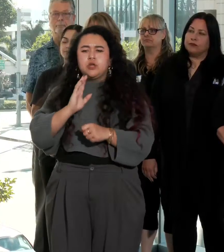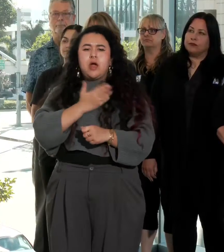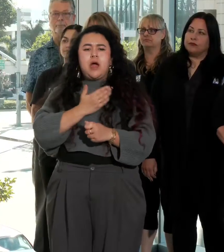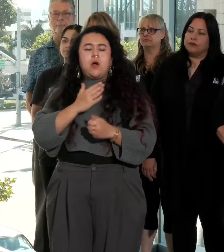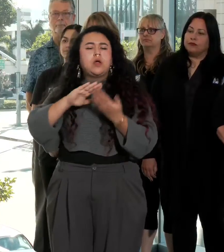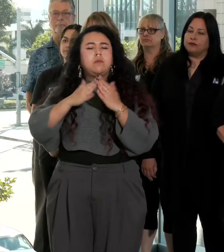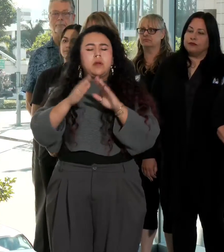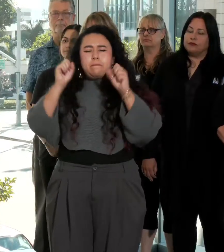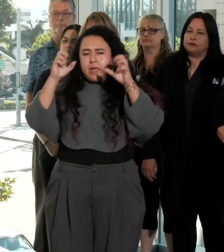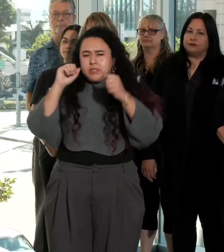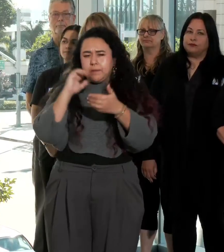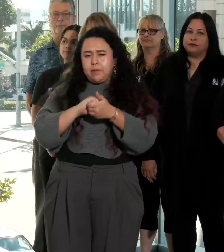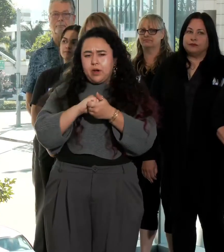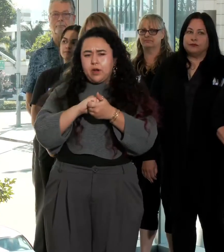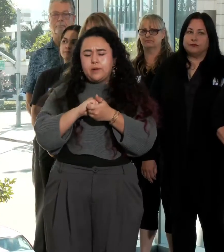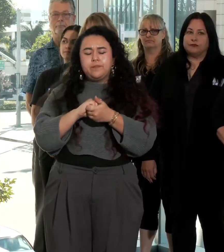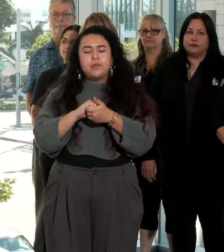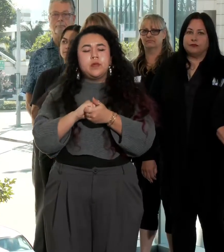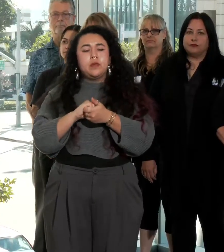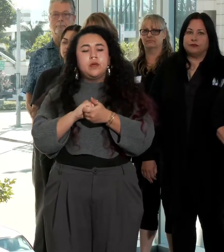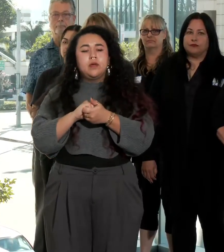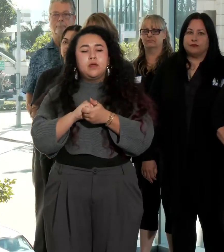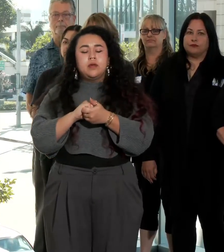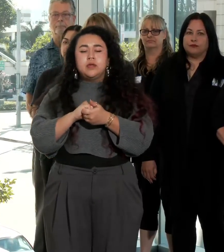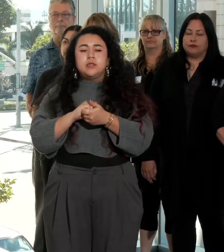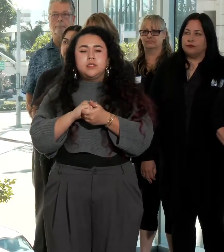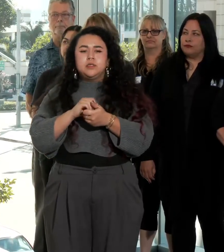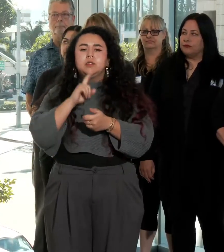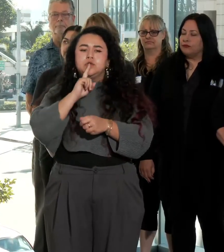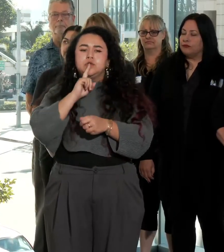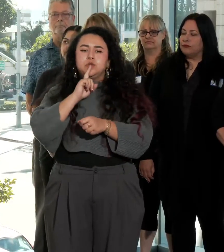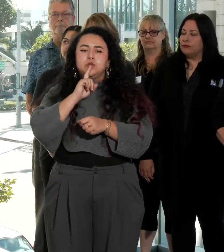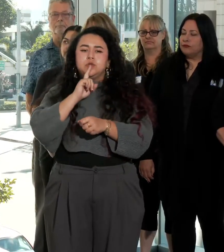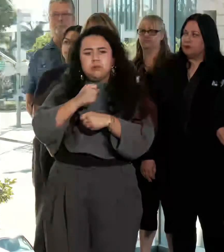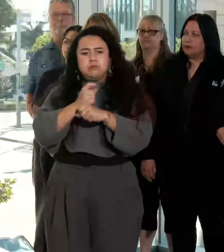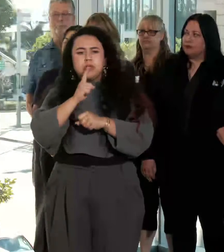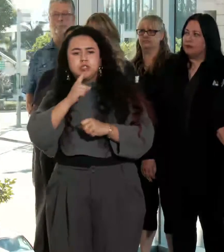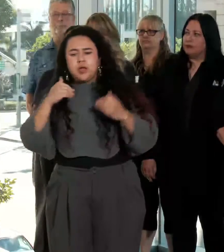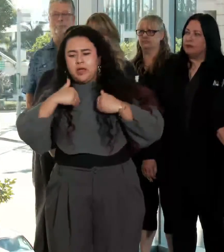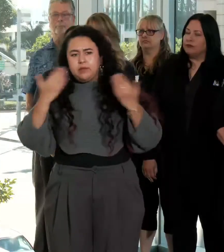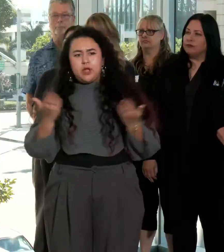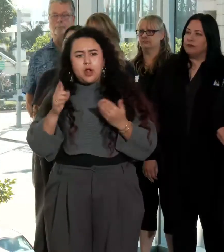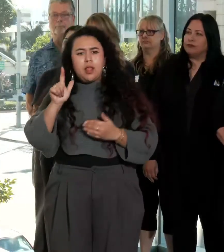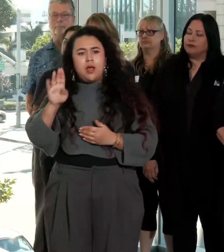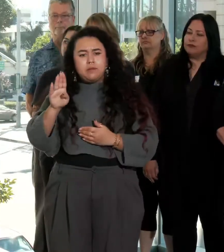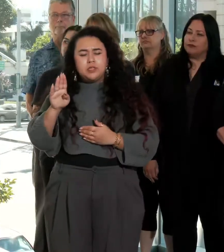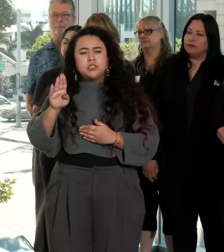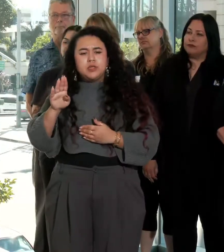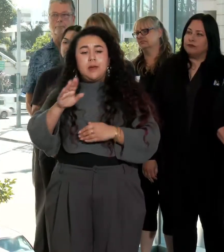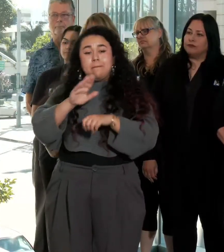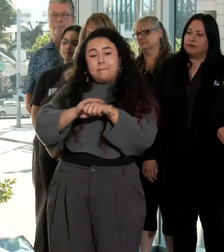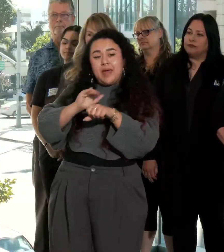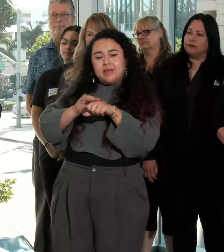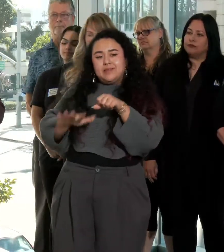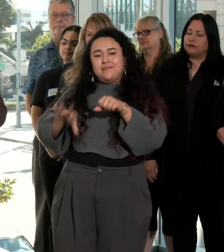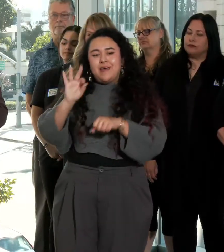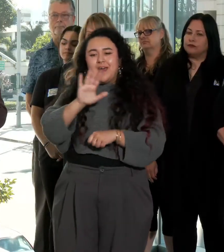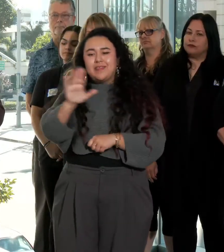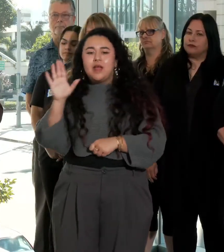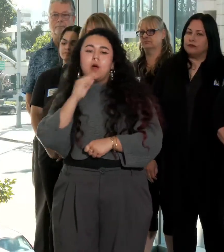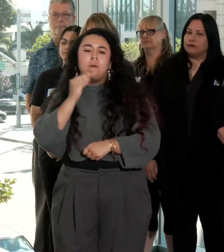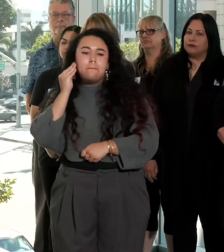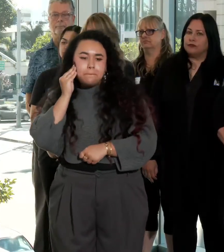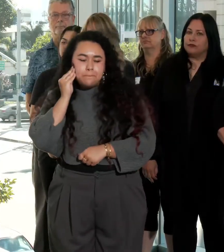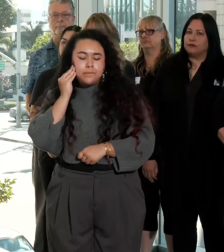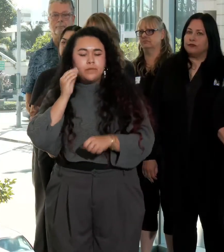partner in making sure that pets in Long Beach and animals in Long Beach can find a home. So the work that